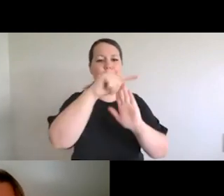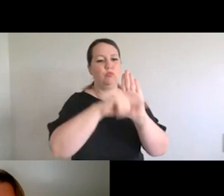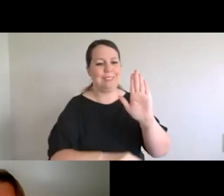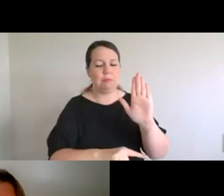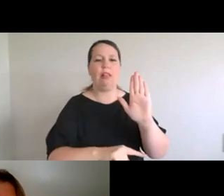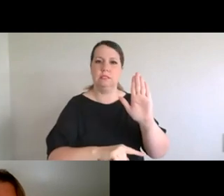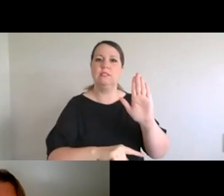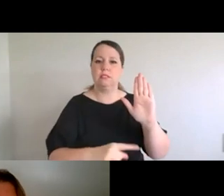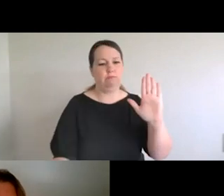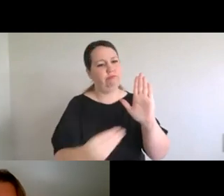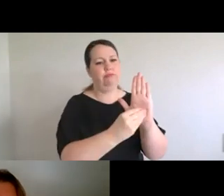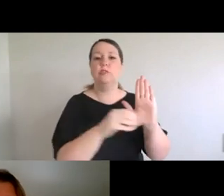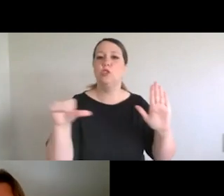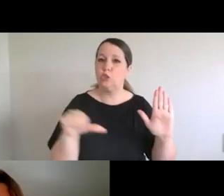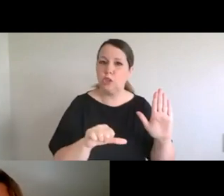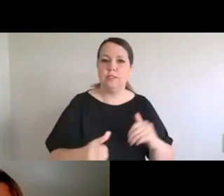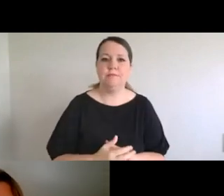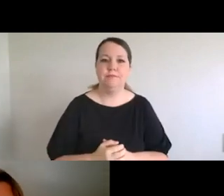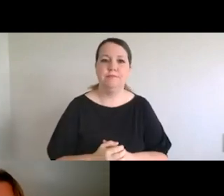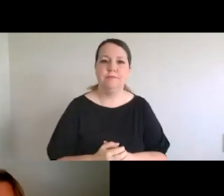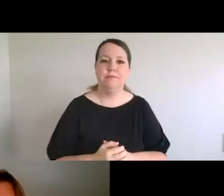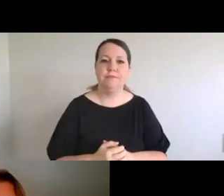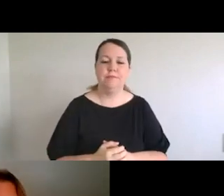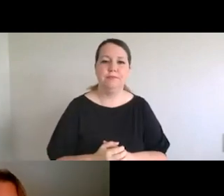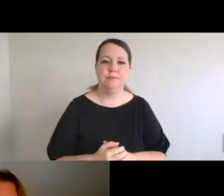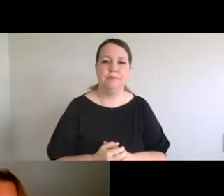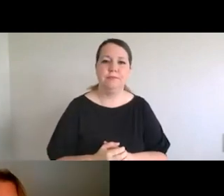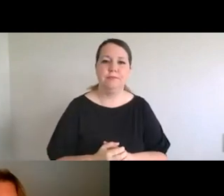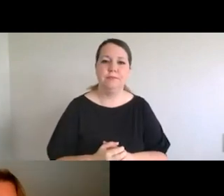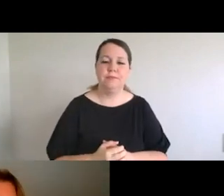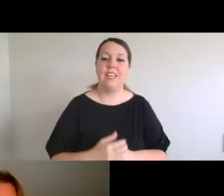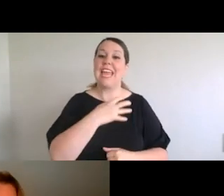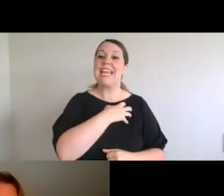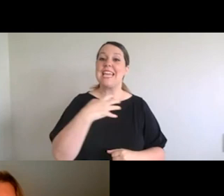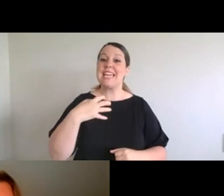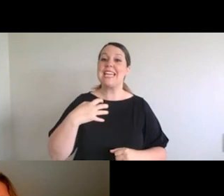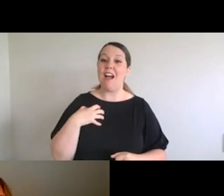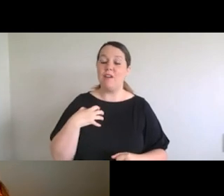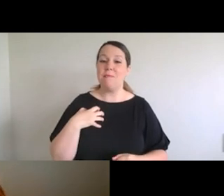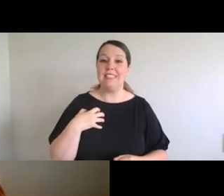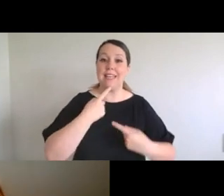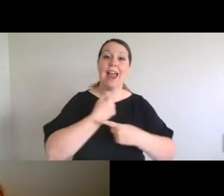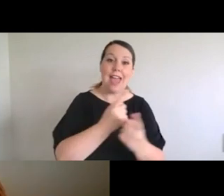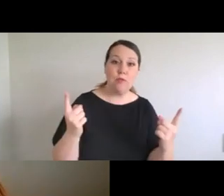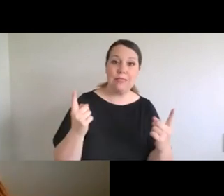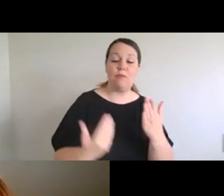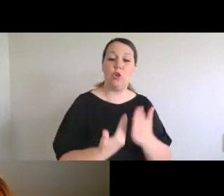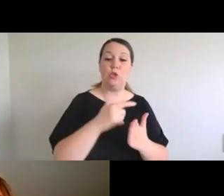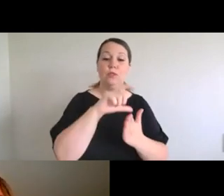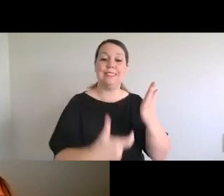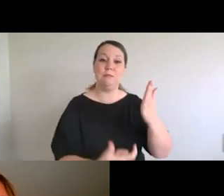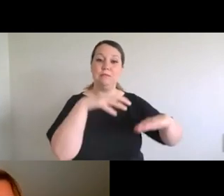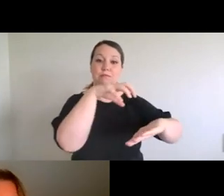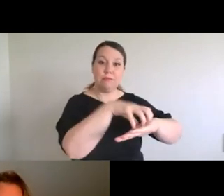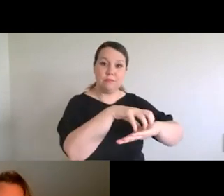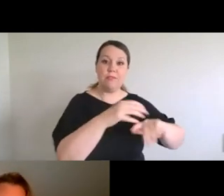One day prior to the government announcement of the new Ministry for Disability, the national rollout